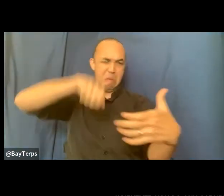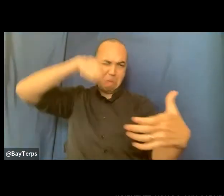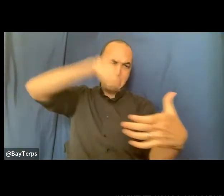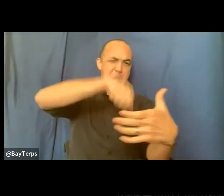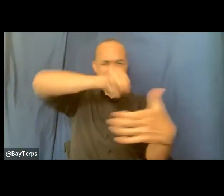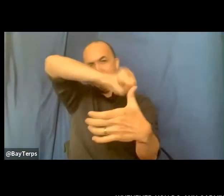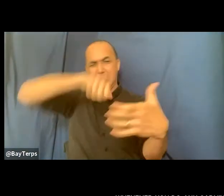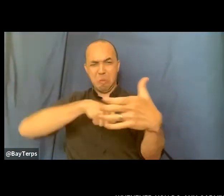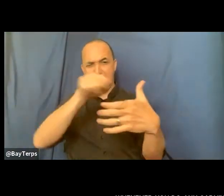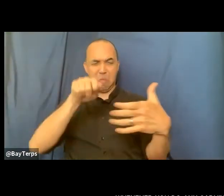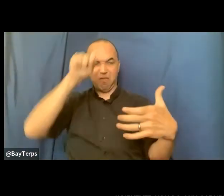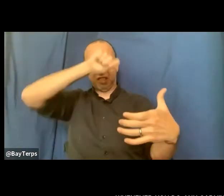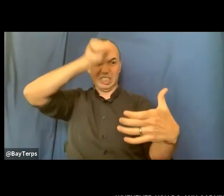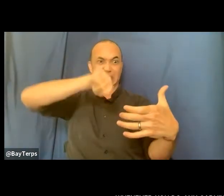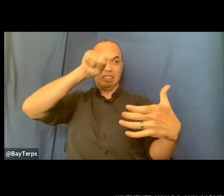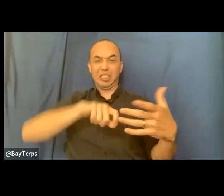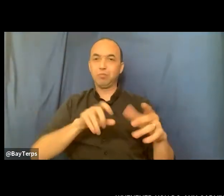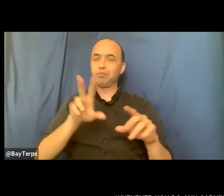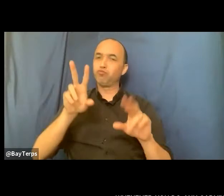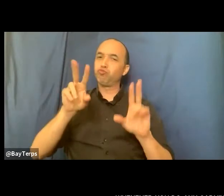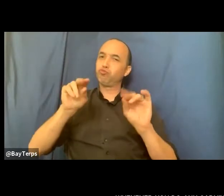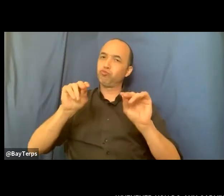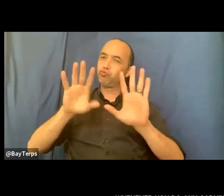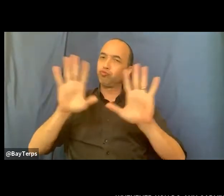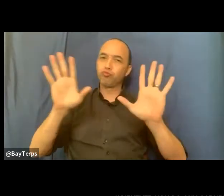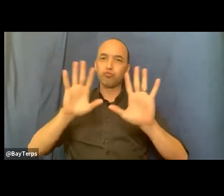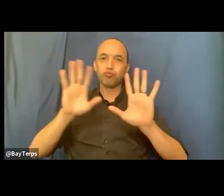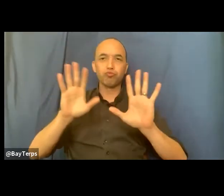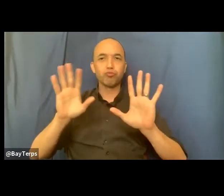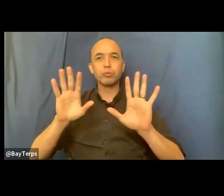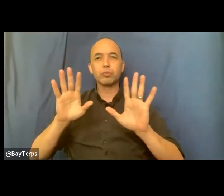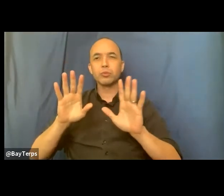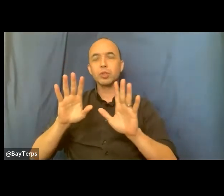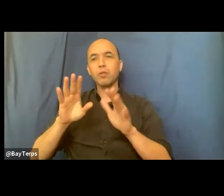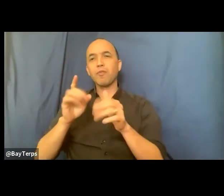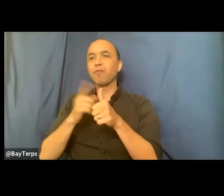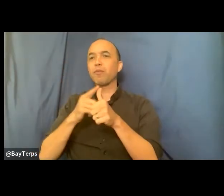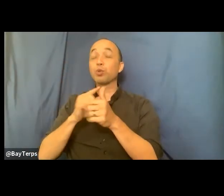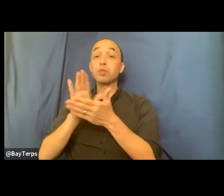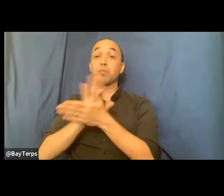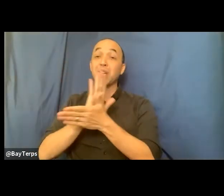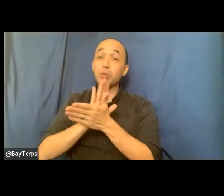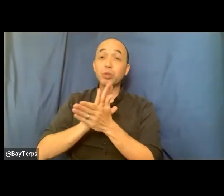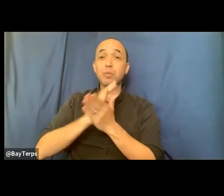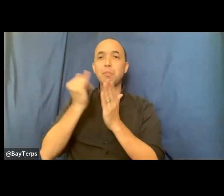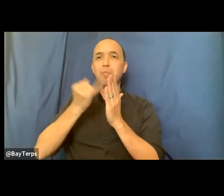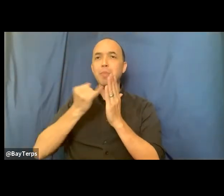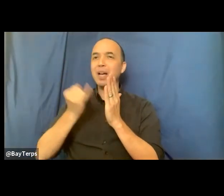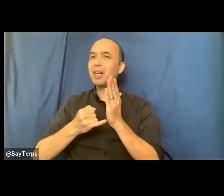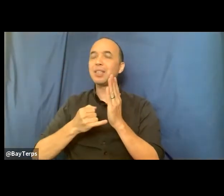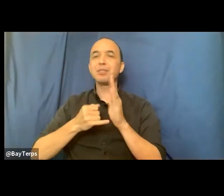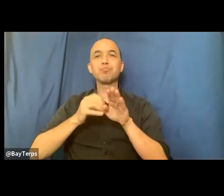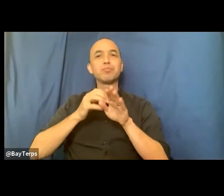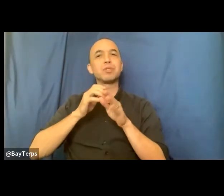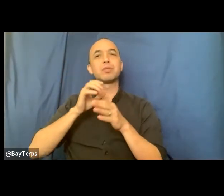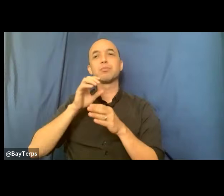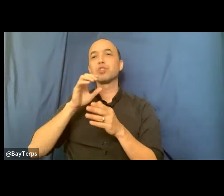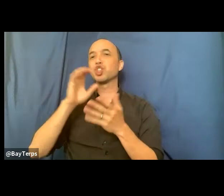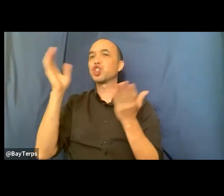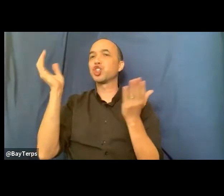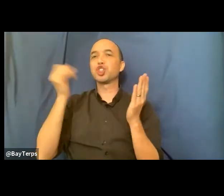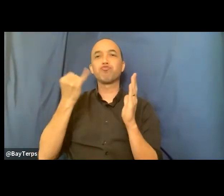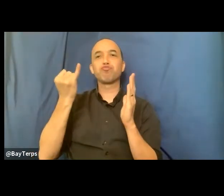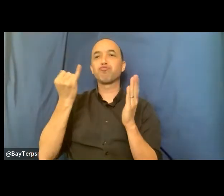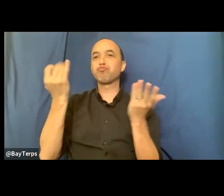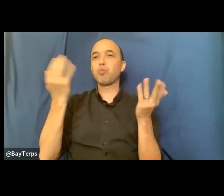with a little paper, grab a pen, and just scribble. It's like I will just doodle out ideas. Like